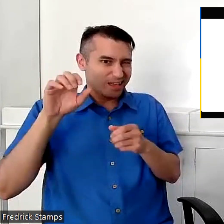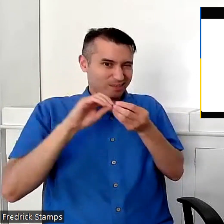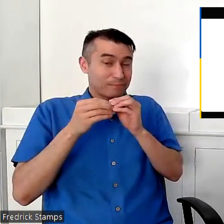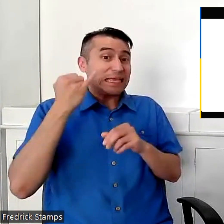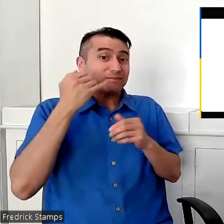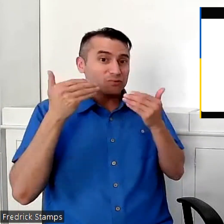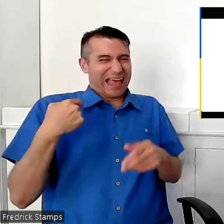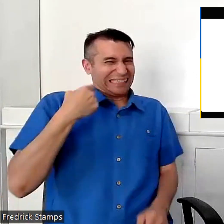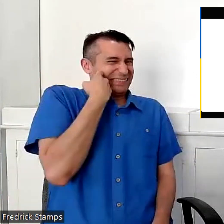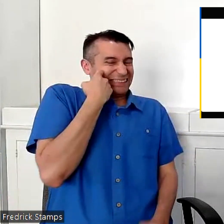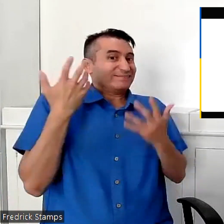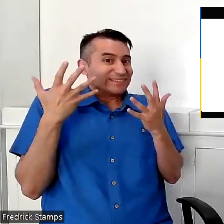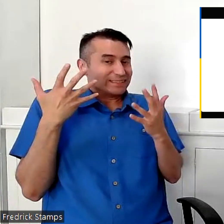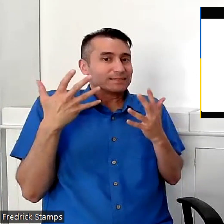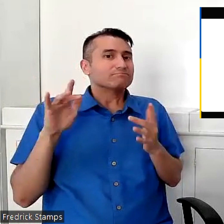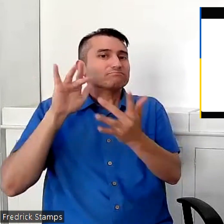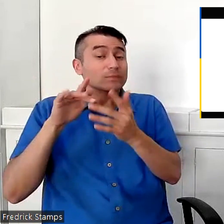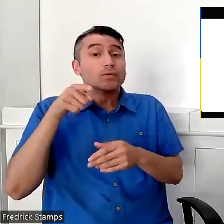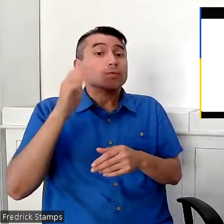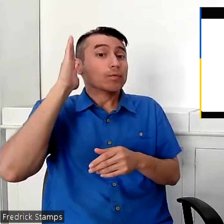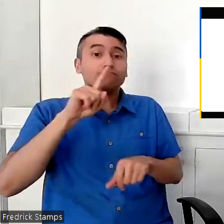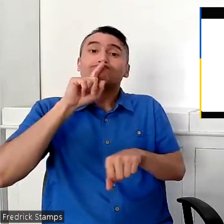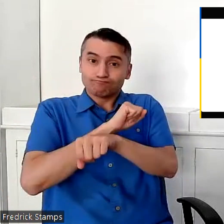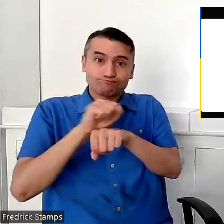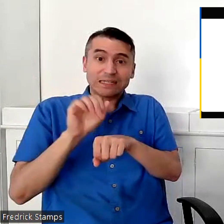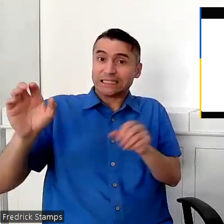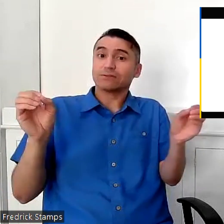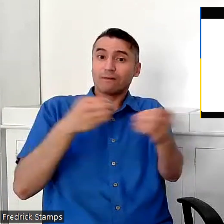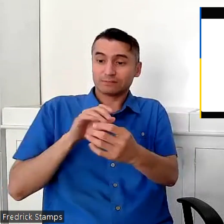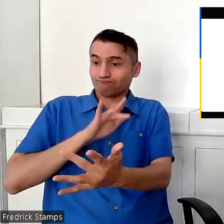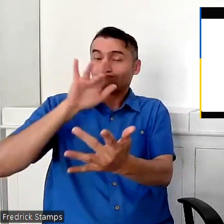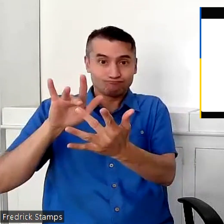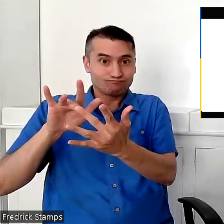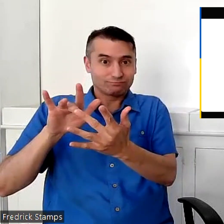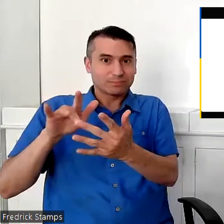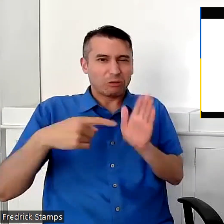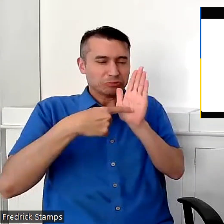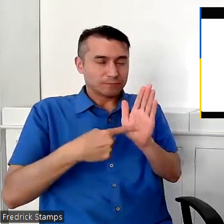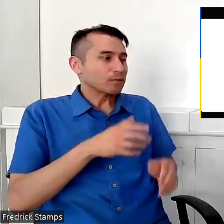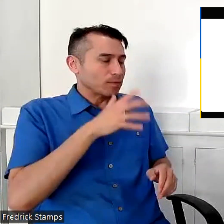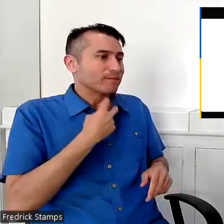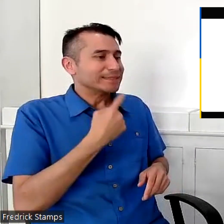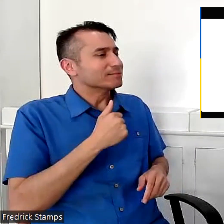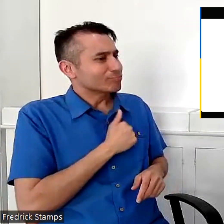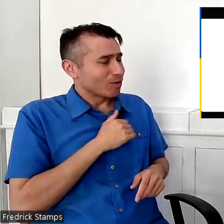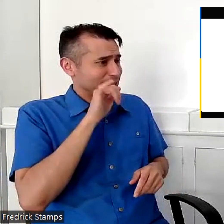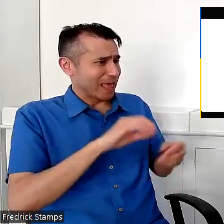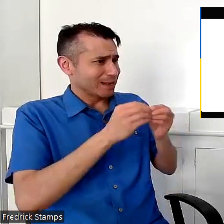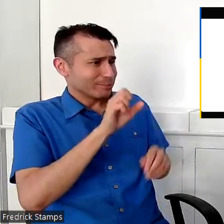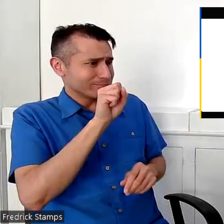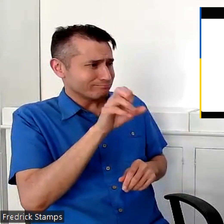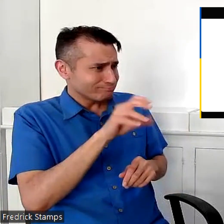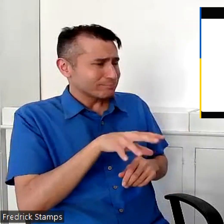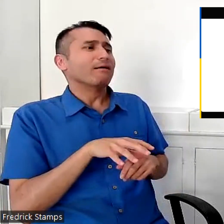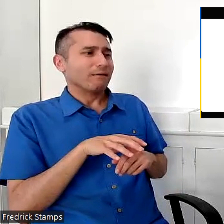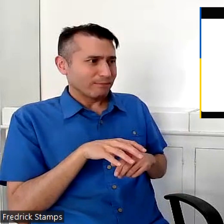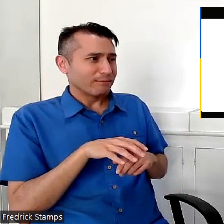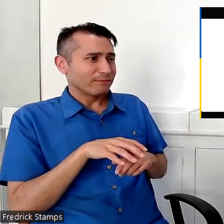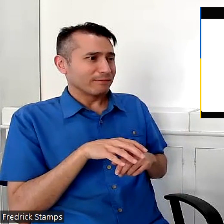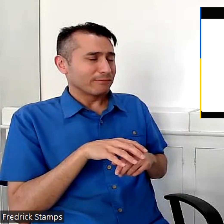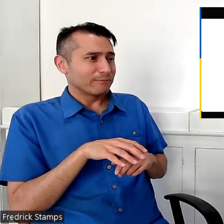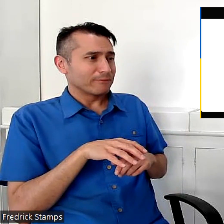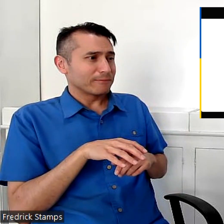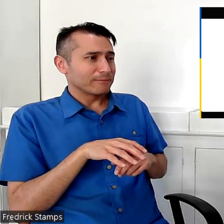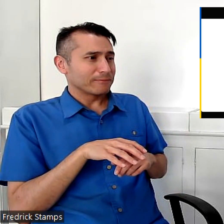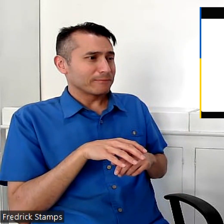that's how. And if you do that, as I just did, you'll get Speaker Johnson's office. Here, listen. I'm sorry, extension